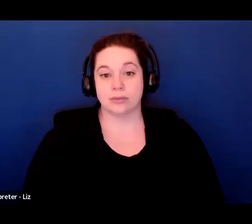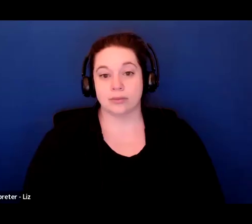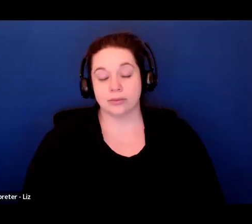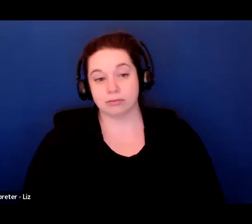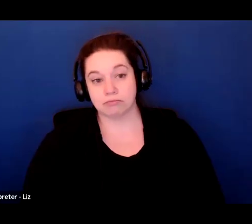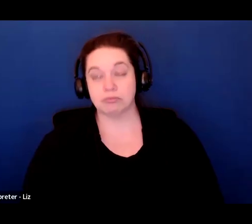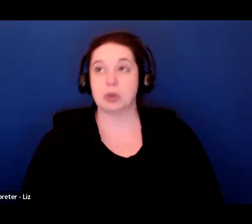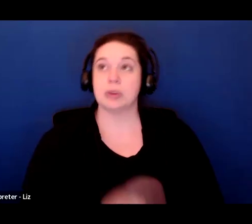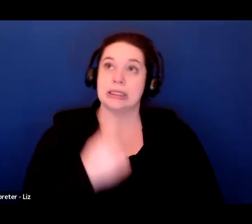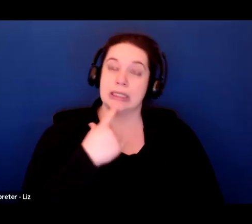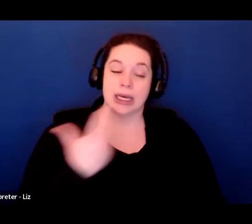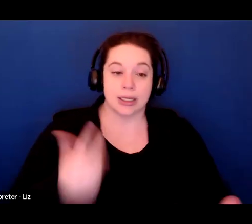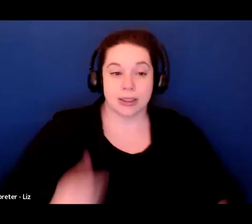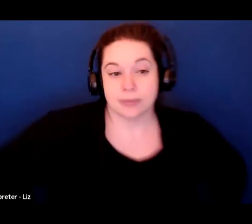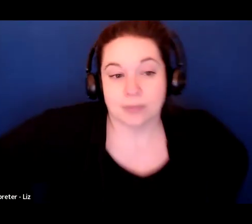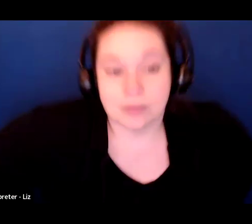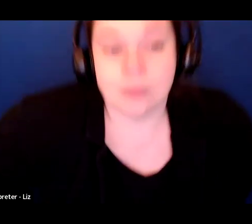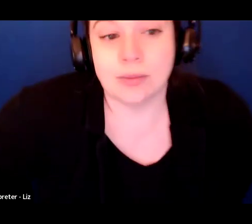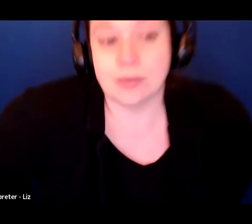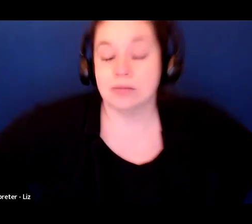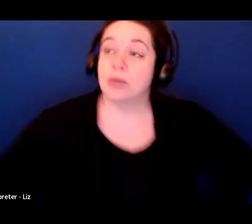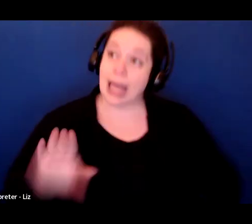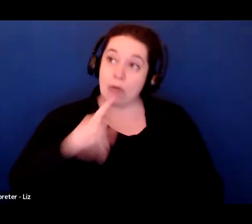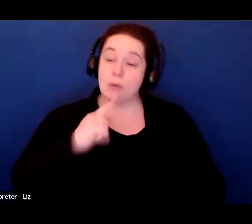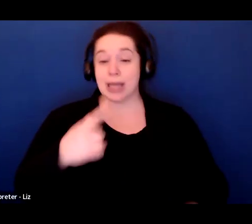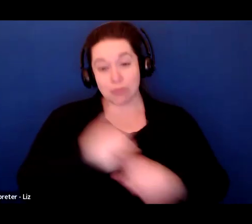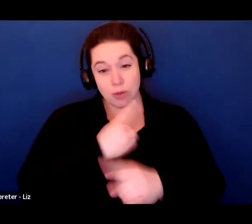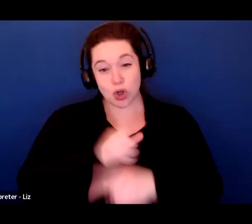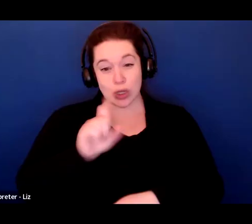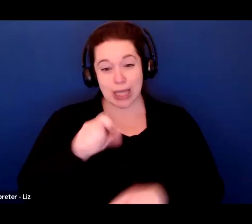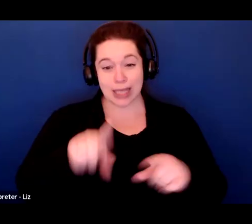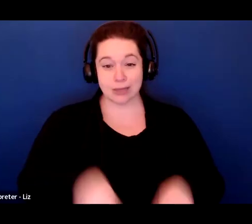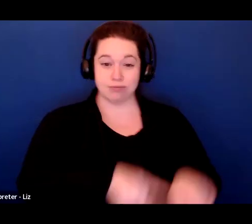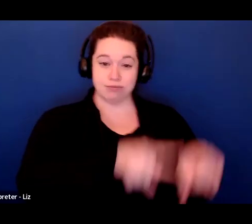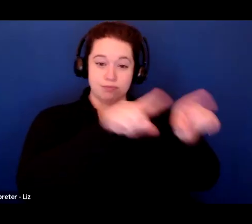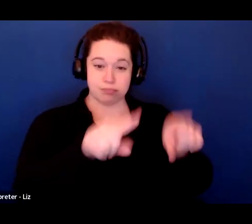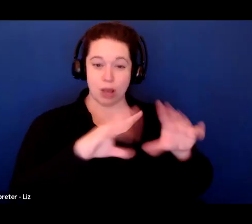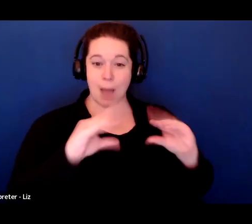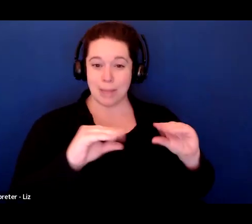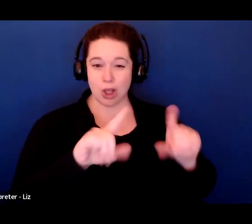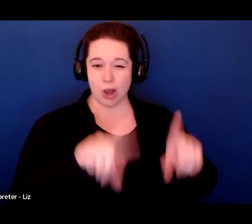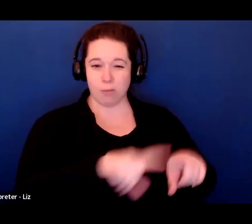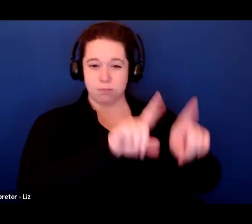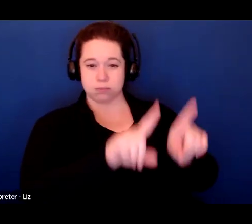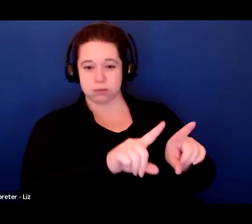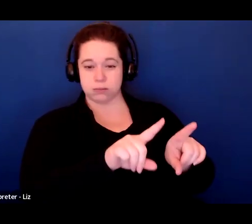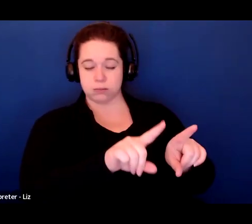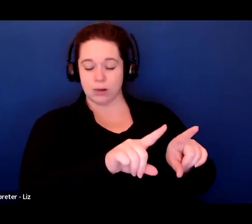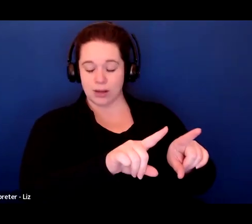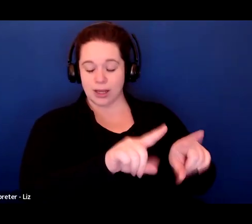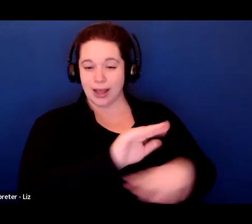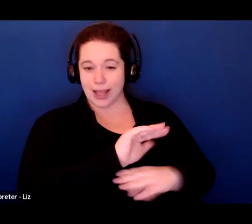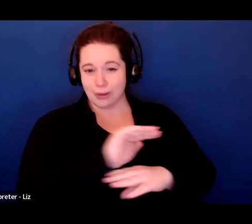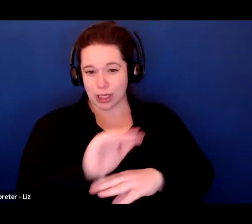your legs up on a pillow at night? So, or some kind of bolster to, help